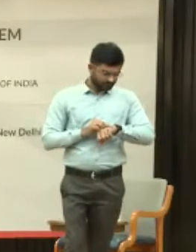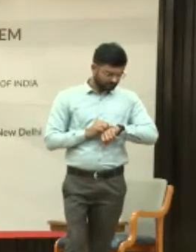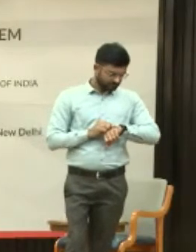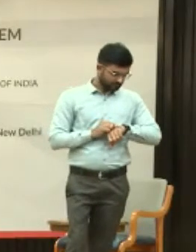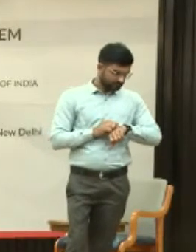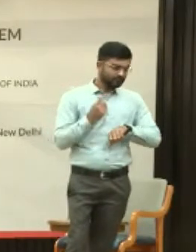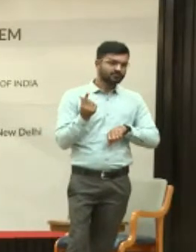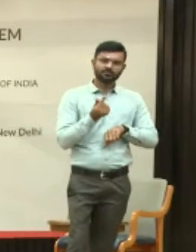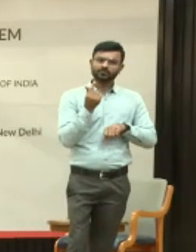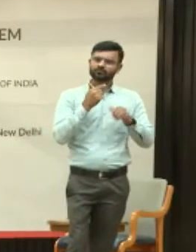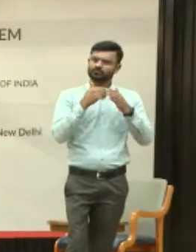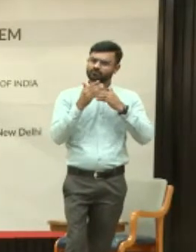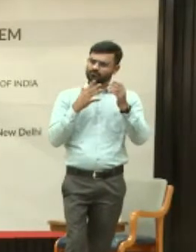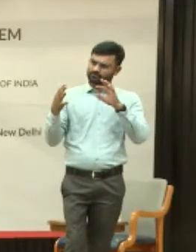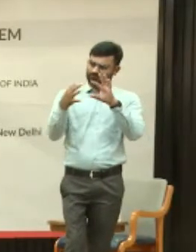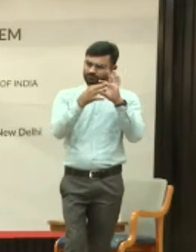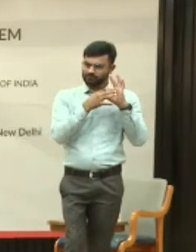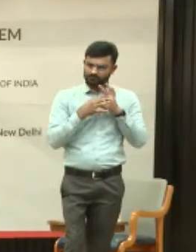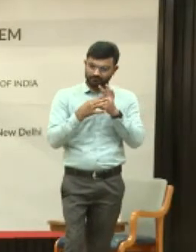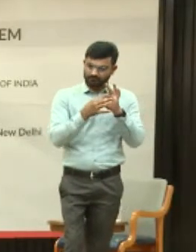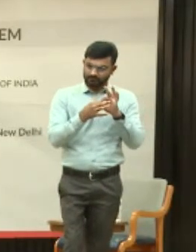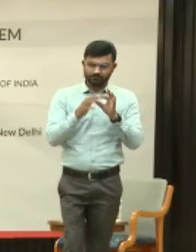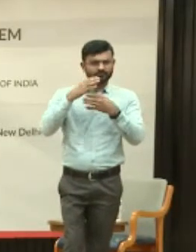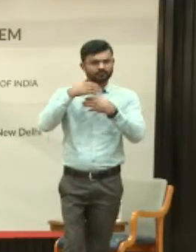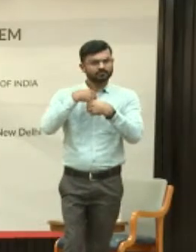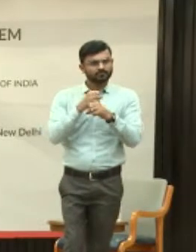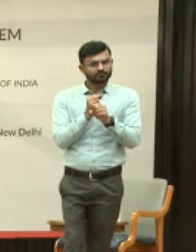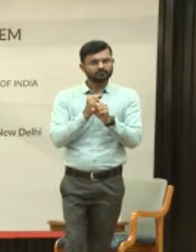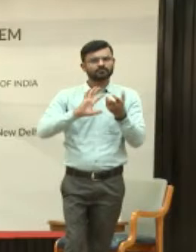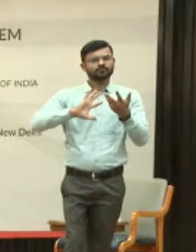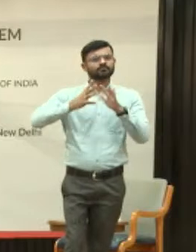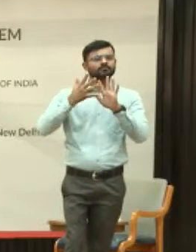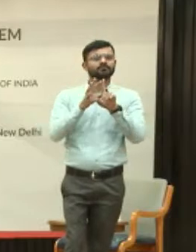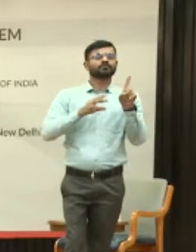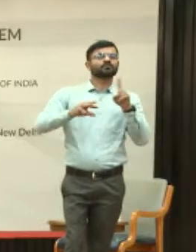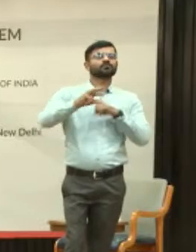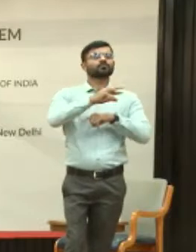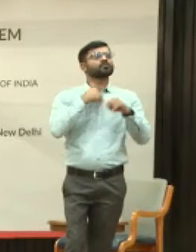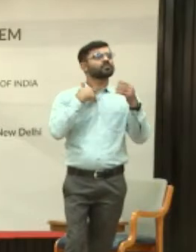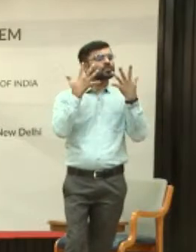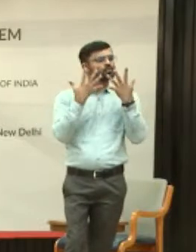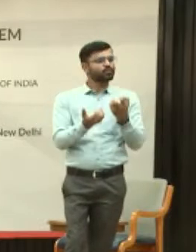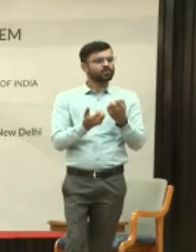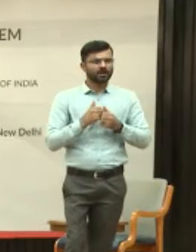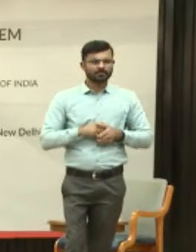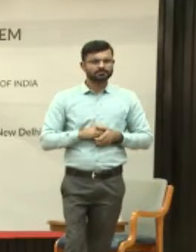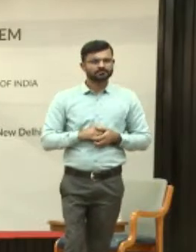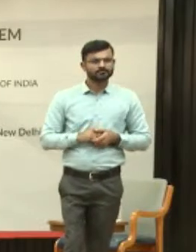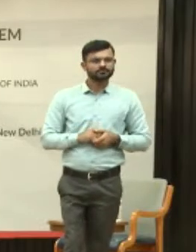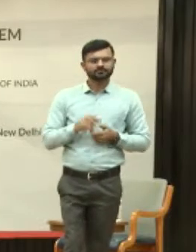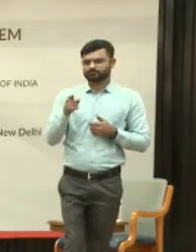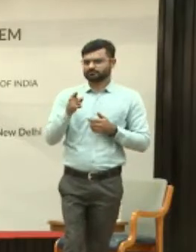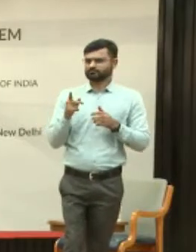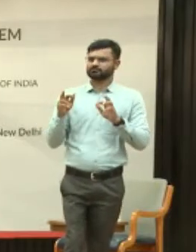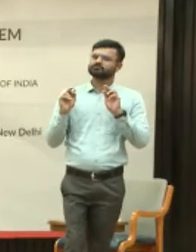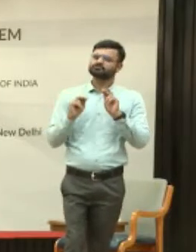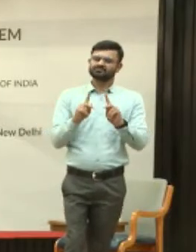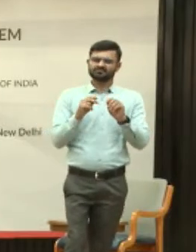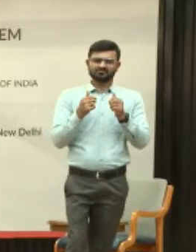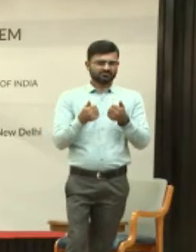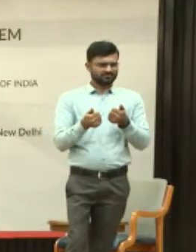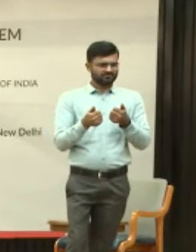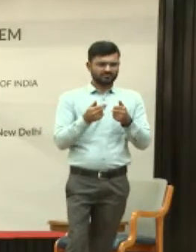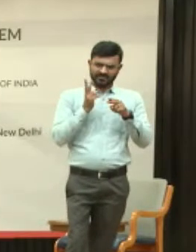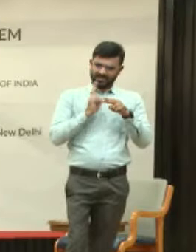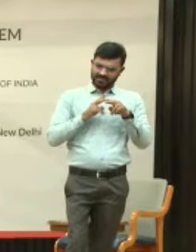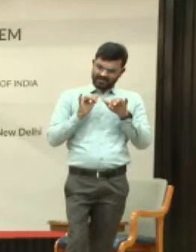can use this statute to create as many districts as it wants. I mean, come on.